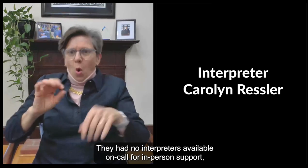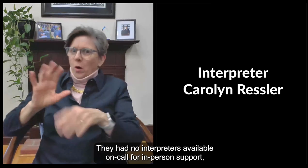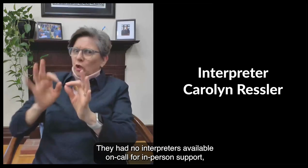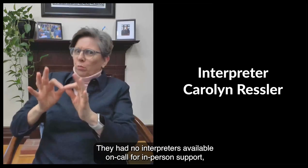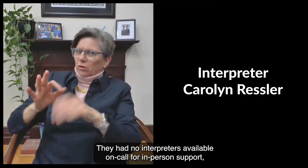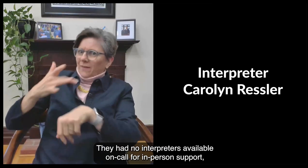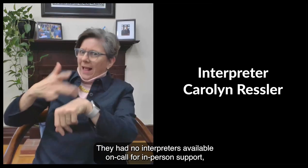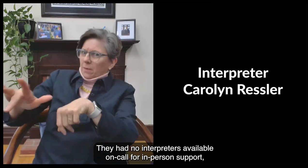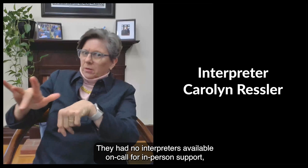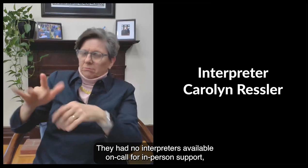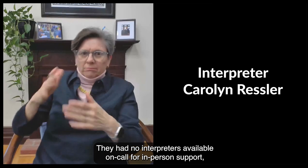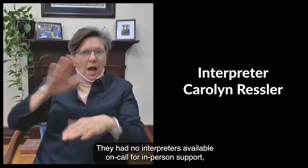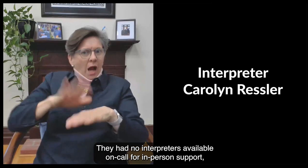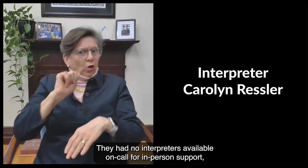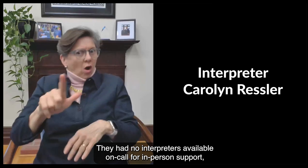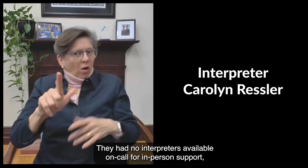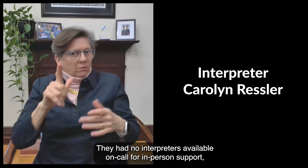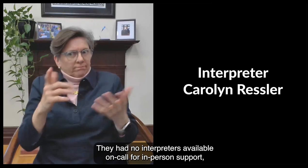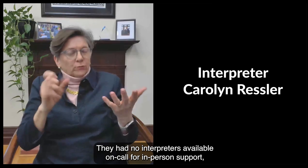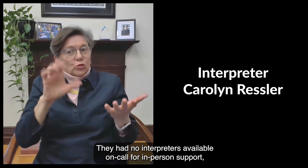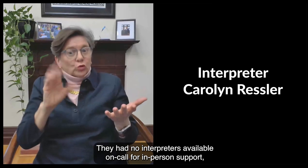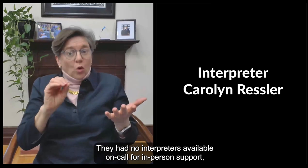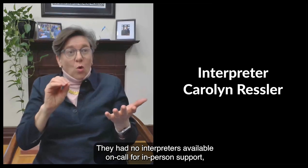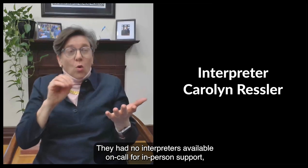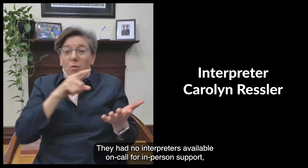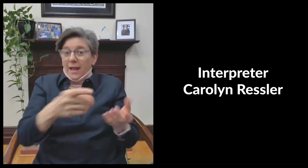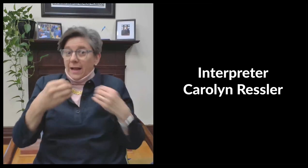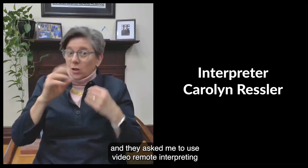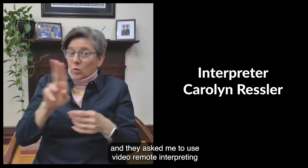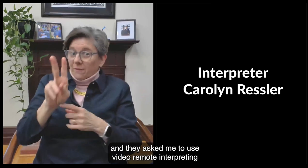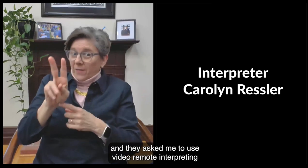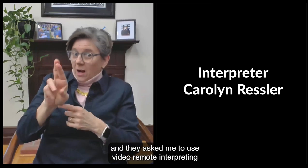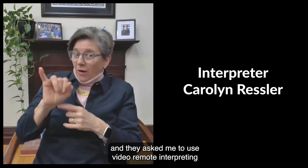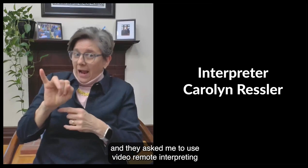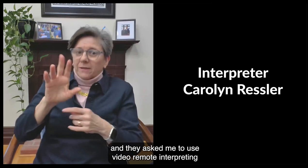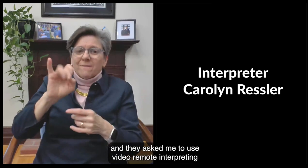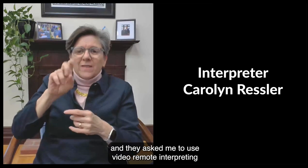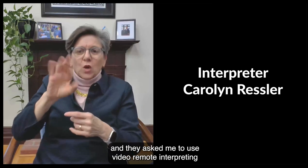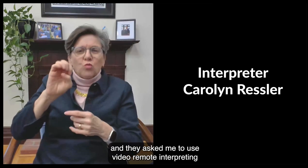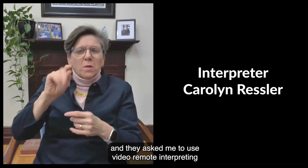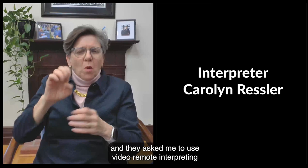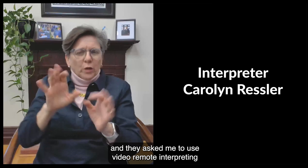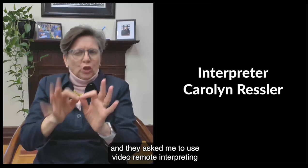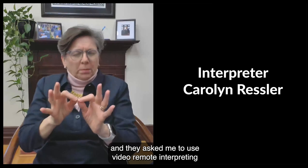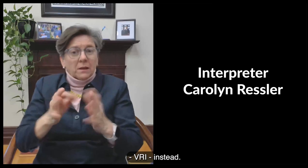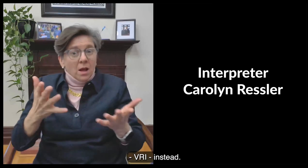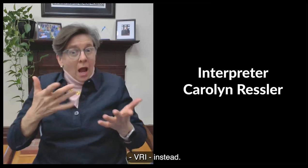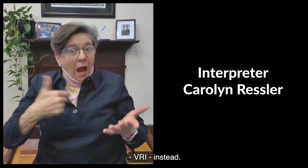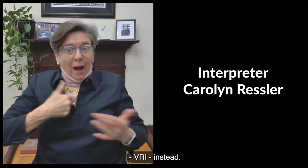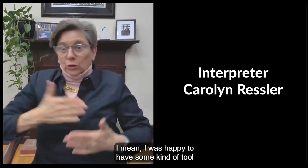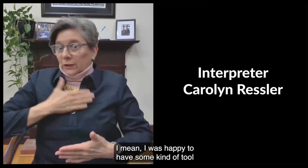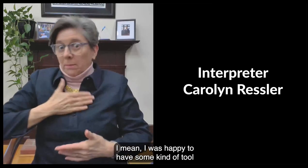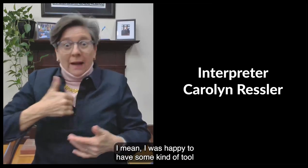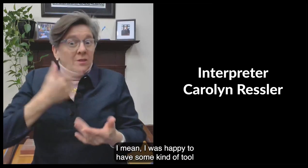was taken back. And they had no interpreters available on call for in-person support. And they asked me to use video